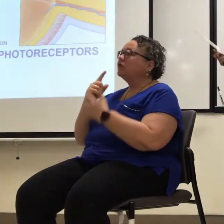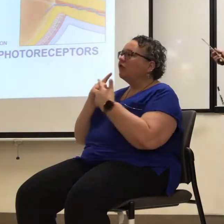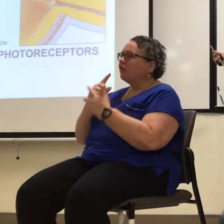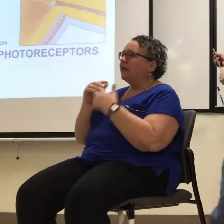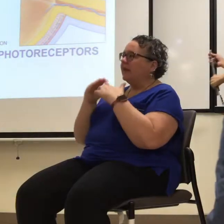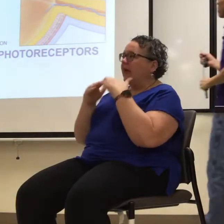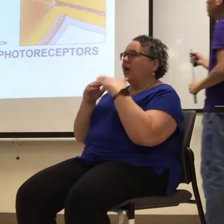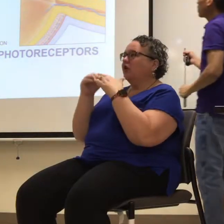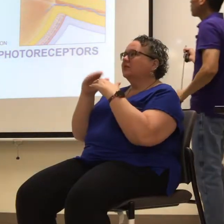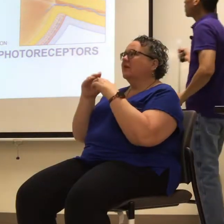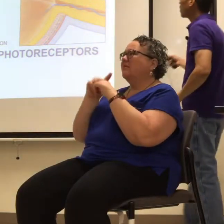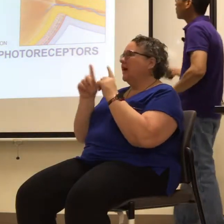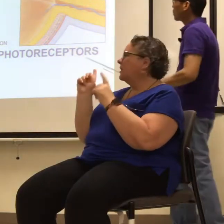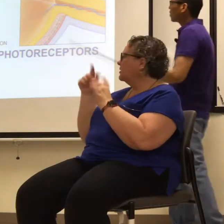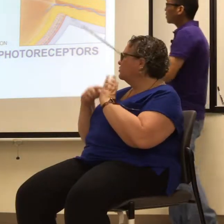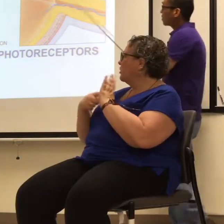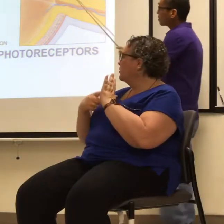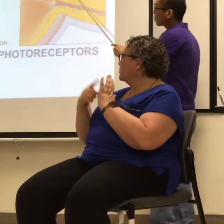it's kind of up there.